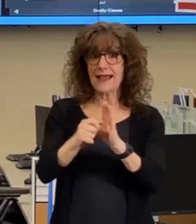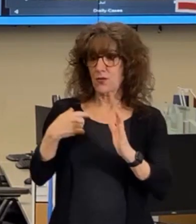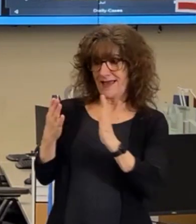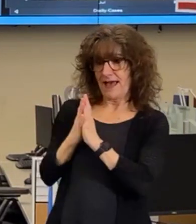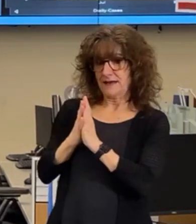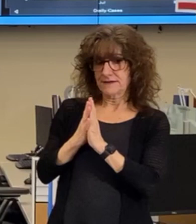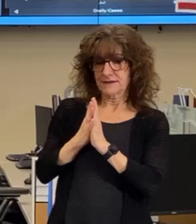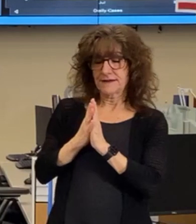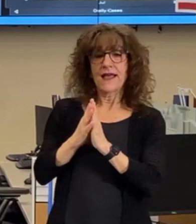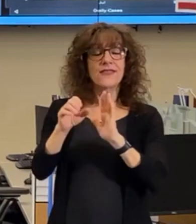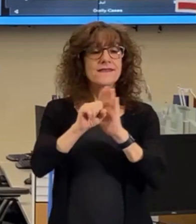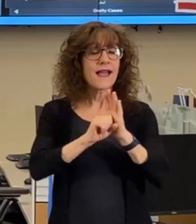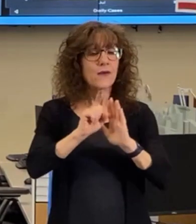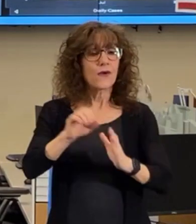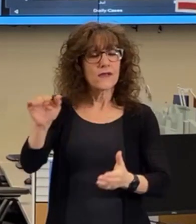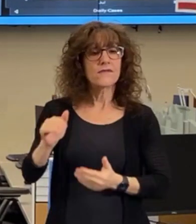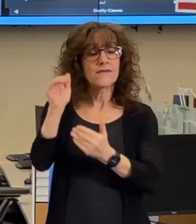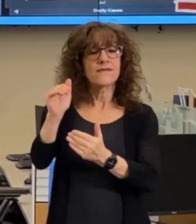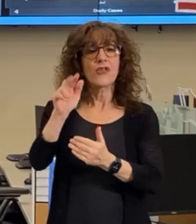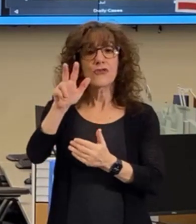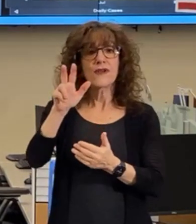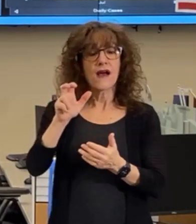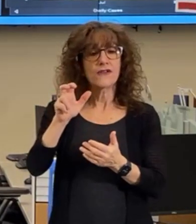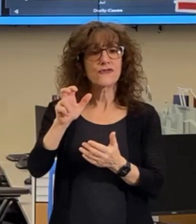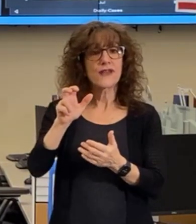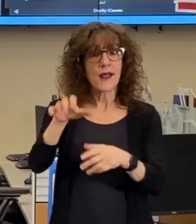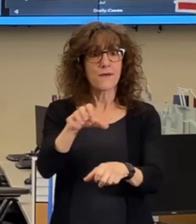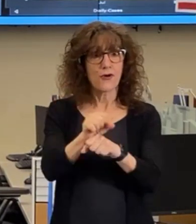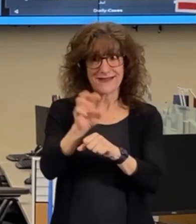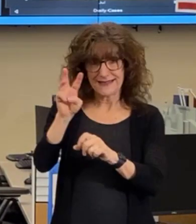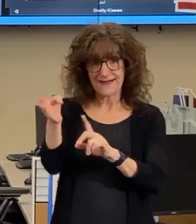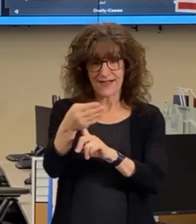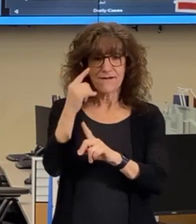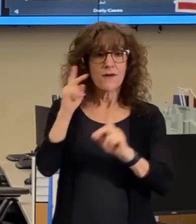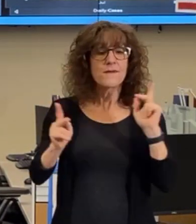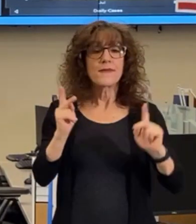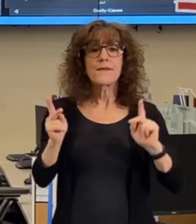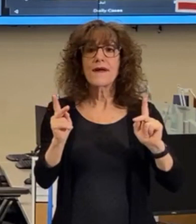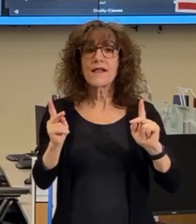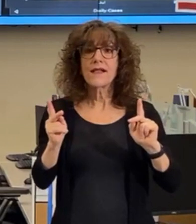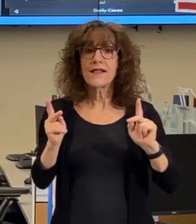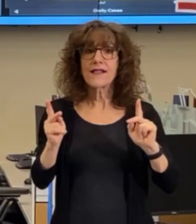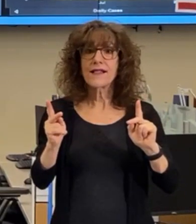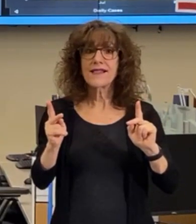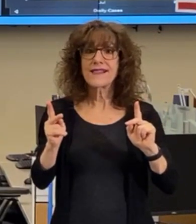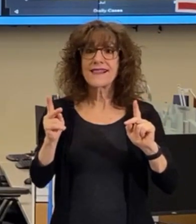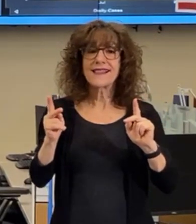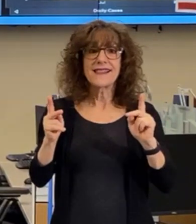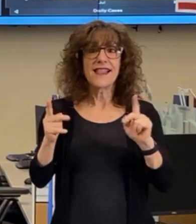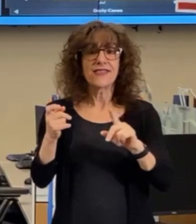request, set aside at least 300 appointments per day at Six Flags for residents on our county health